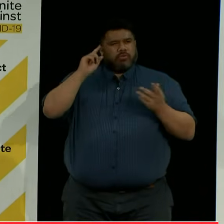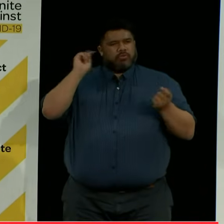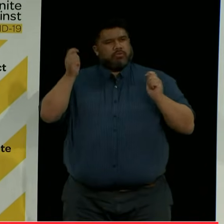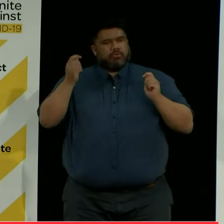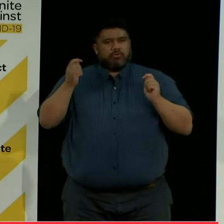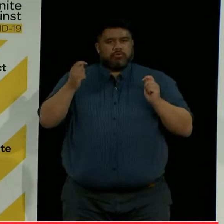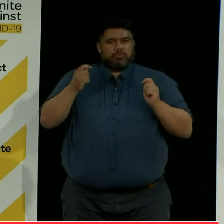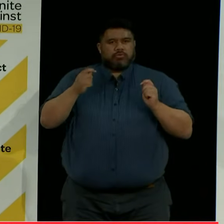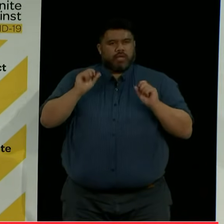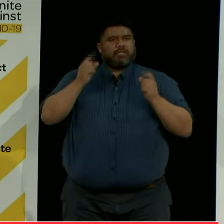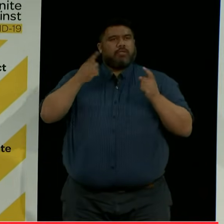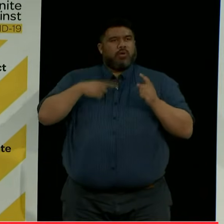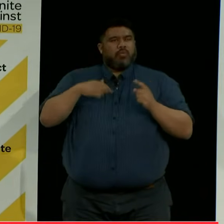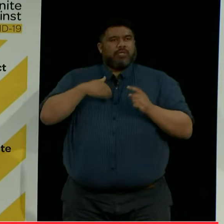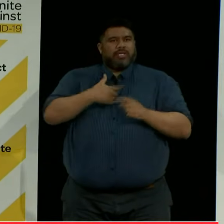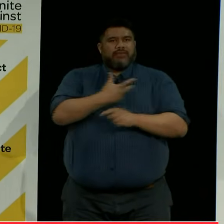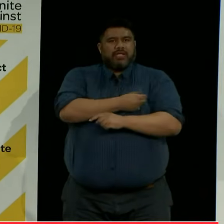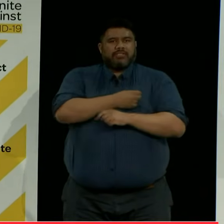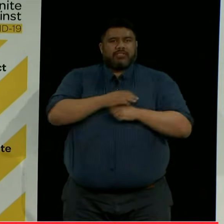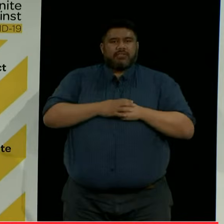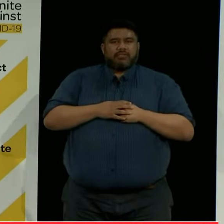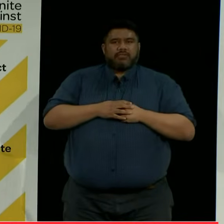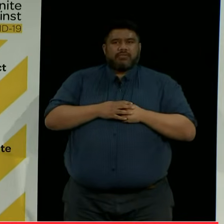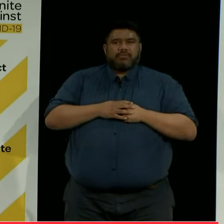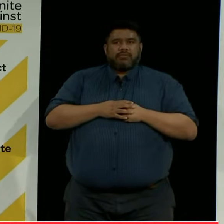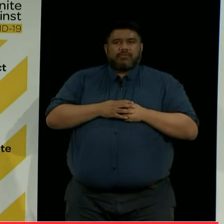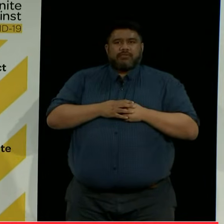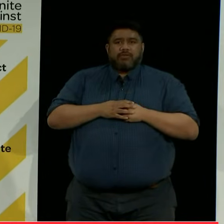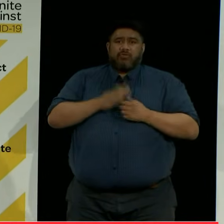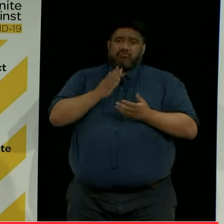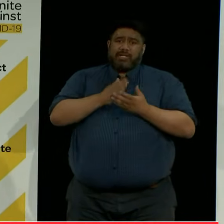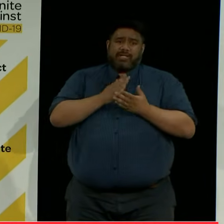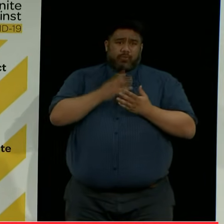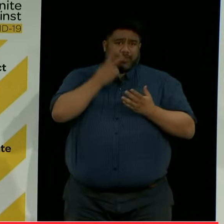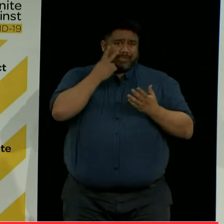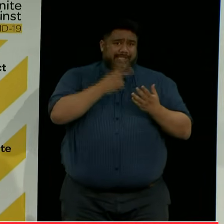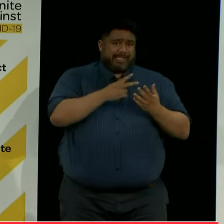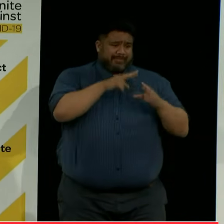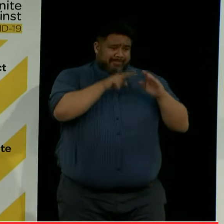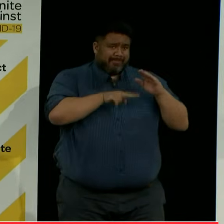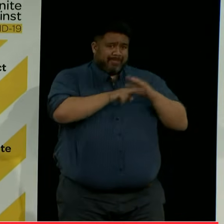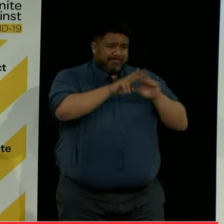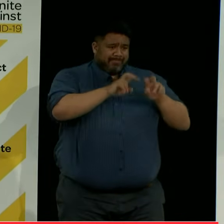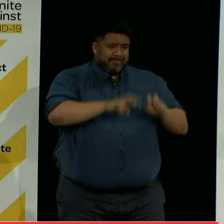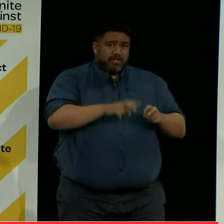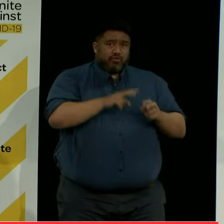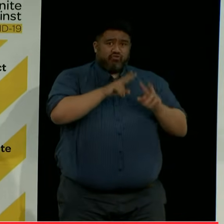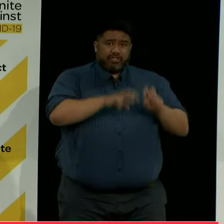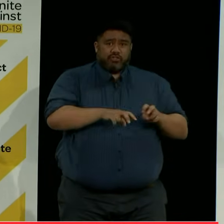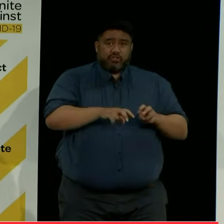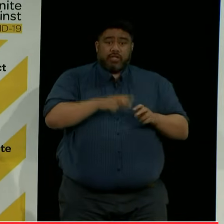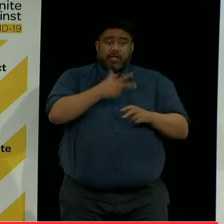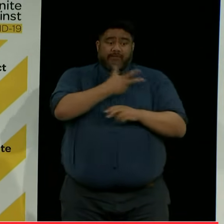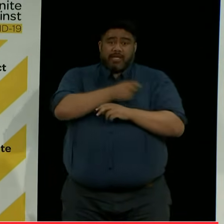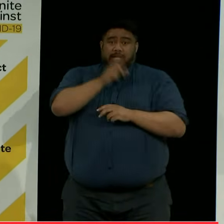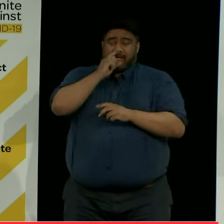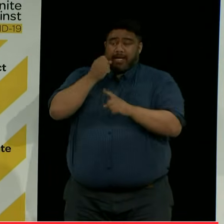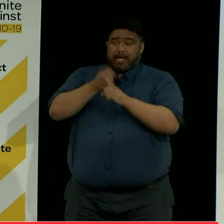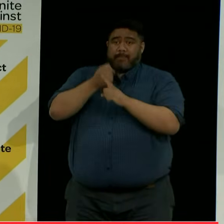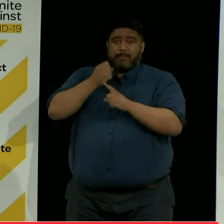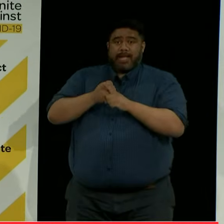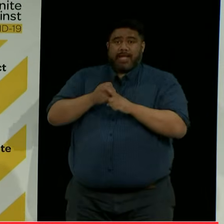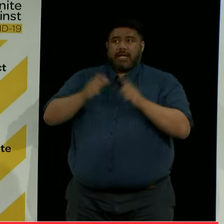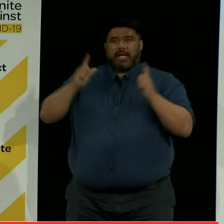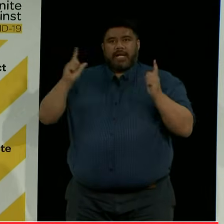is really important to share what we've been told, that modelling already suggesting it could be making up to a 50% difference to our case numbers